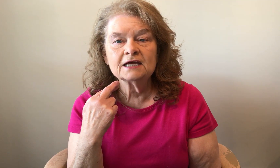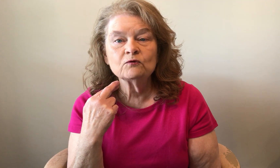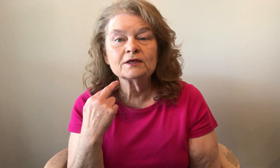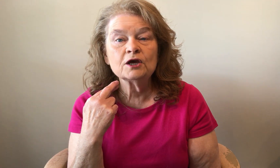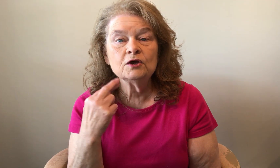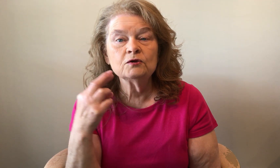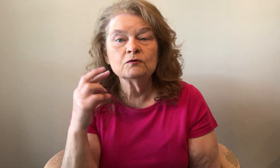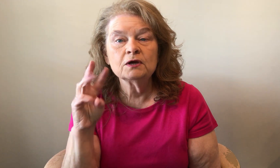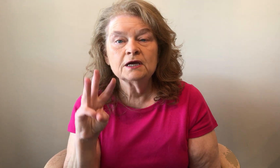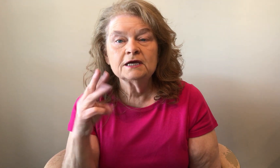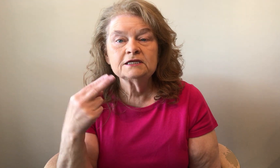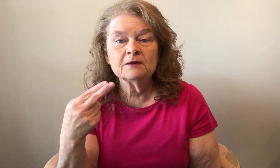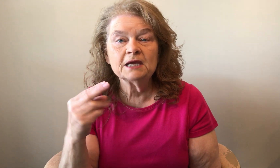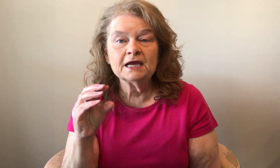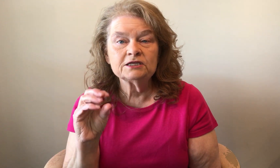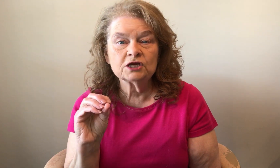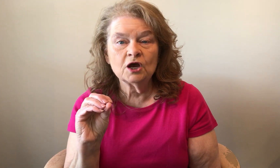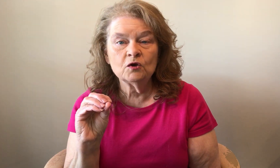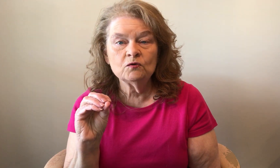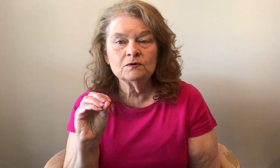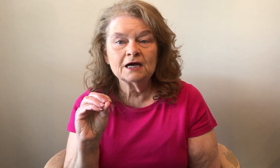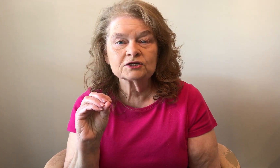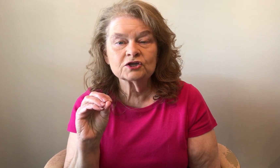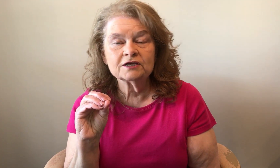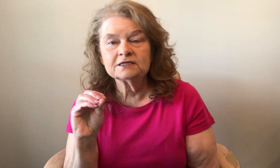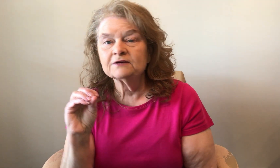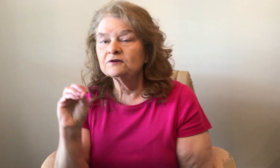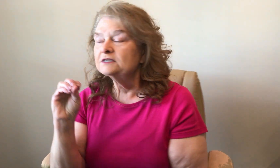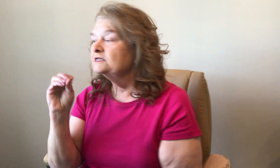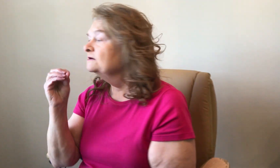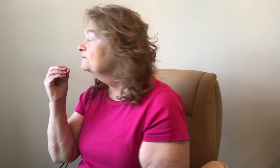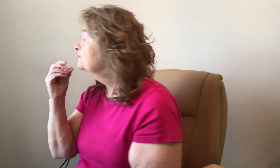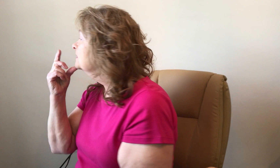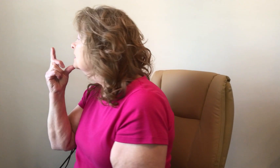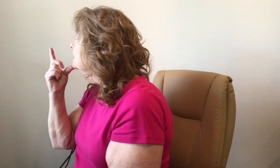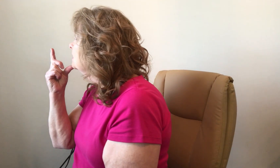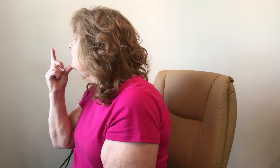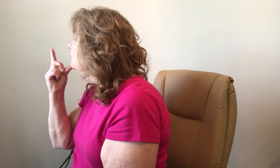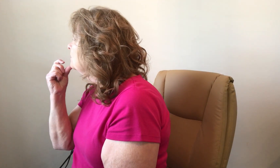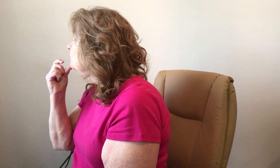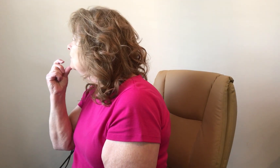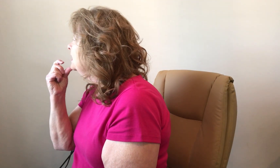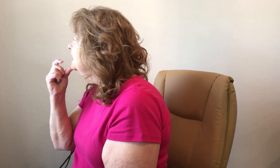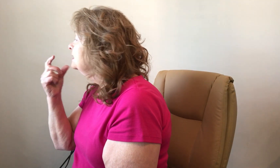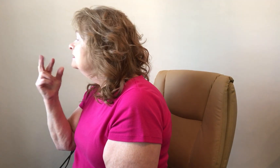with who. W-H-O, I'll show you the difference. Red,